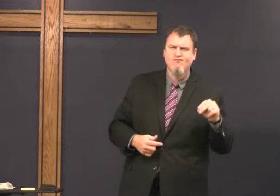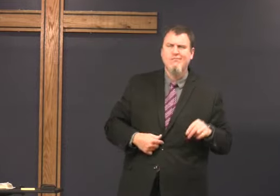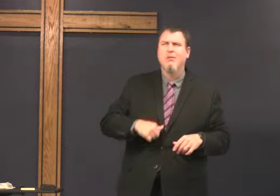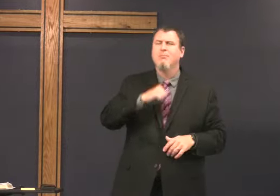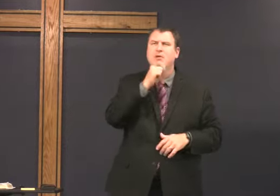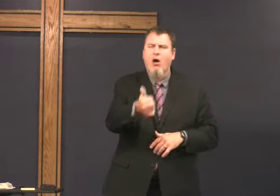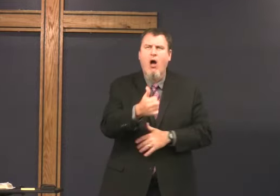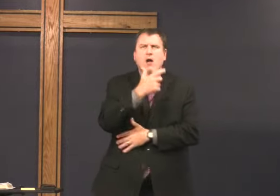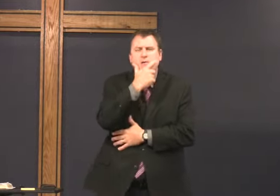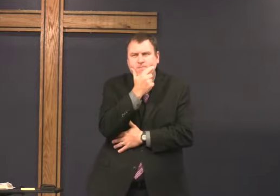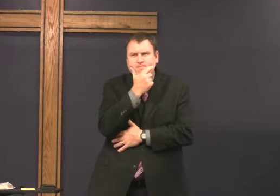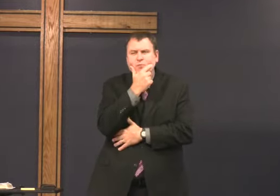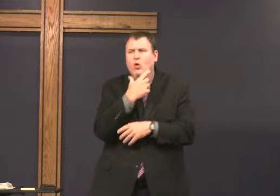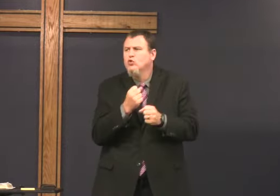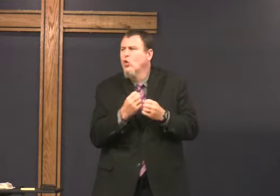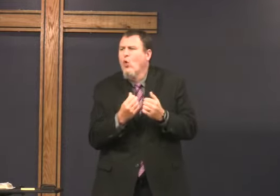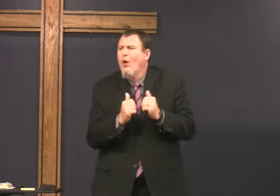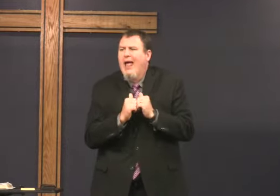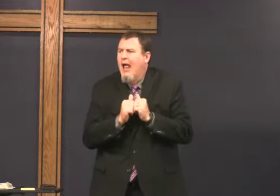we don't want to have actions of anger.